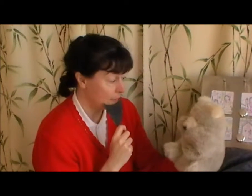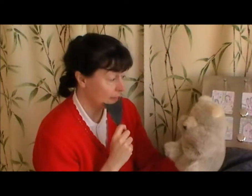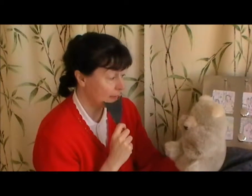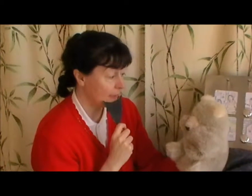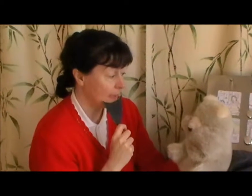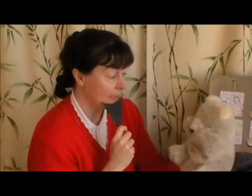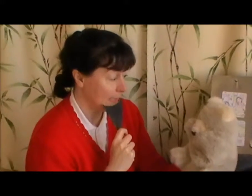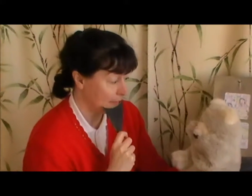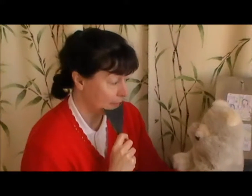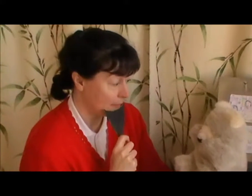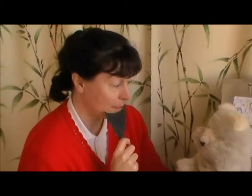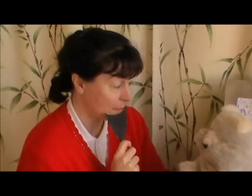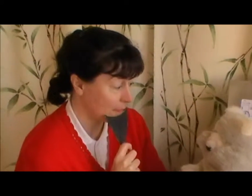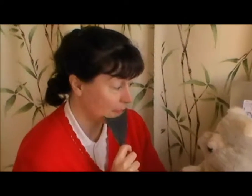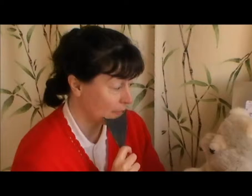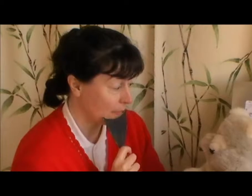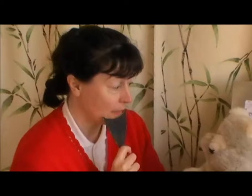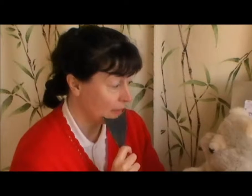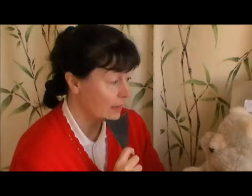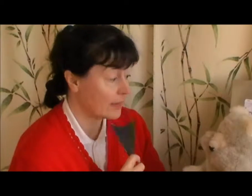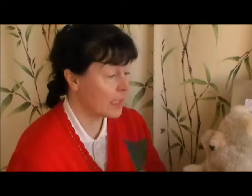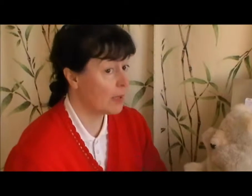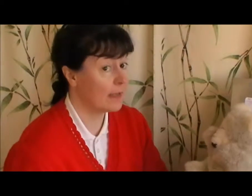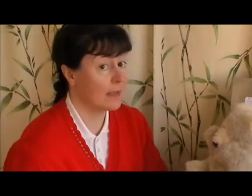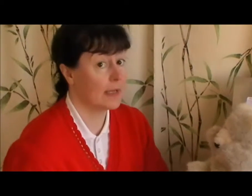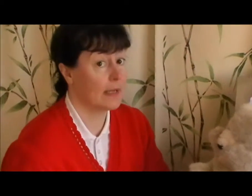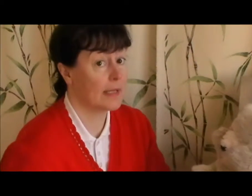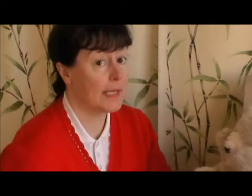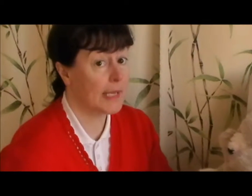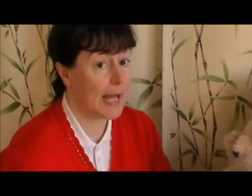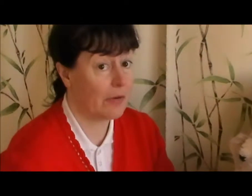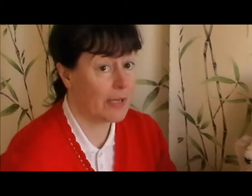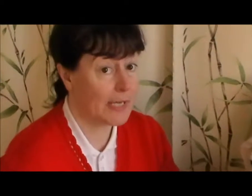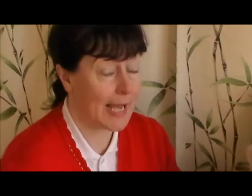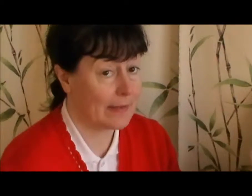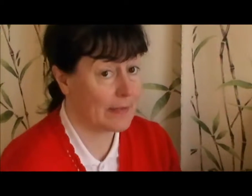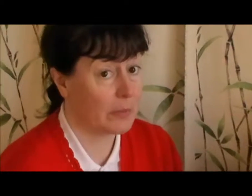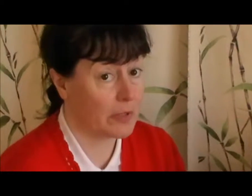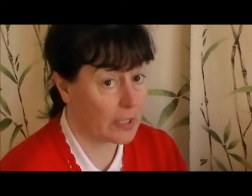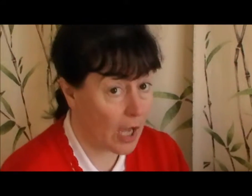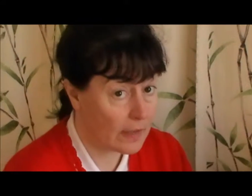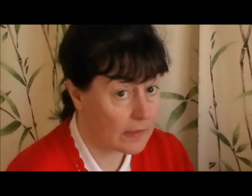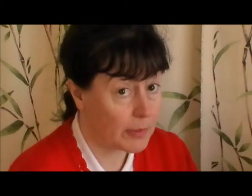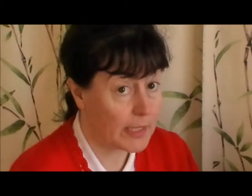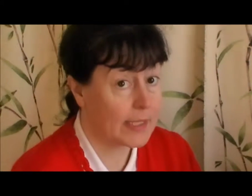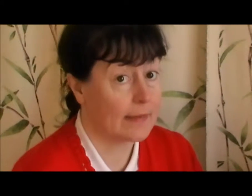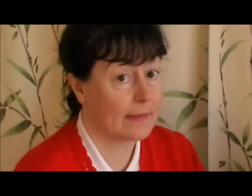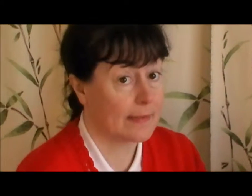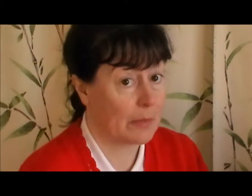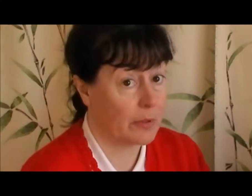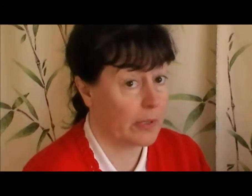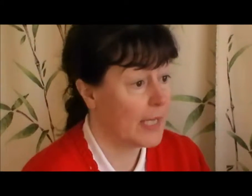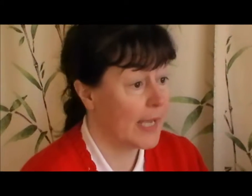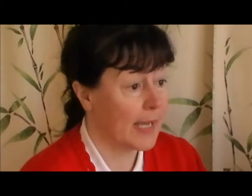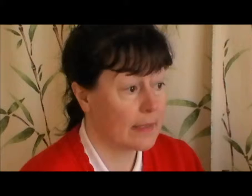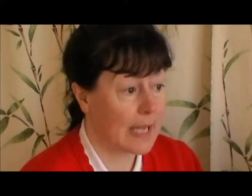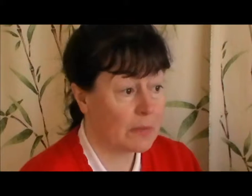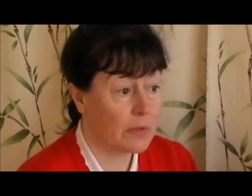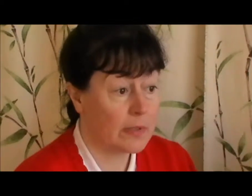servant hears. So you see, boys and girls, Eli realised that it was God speaking to Samuel, and Samuel